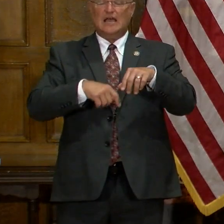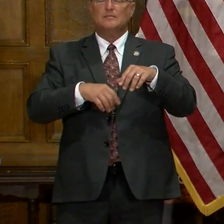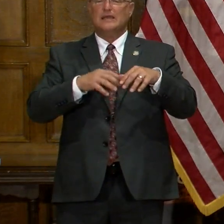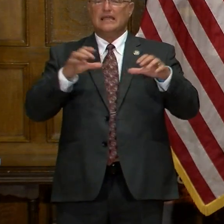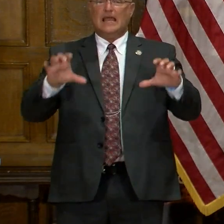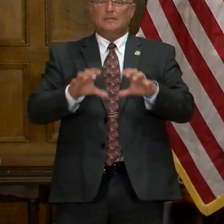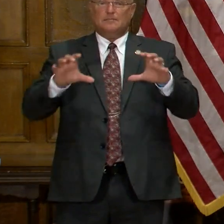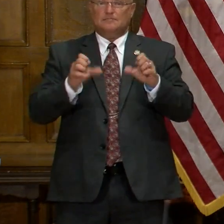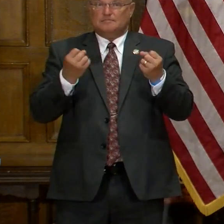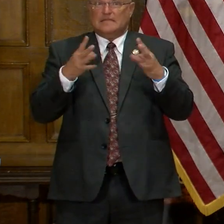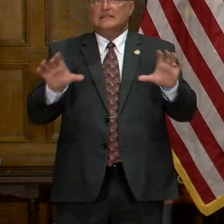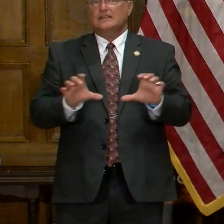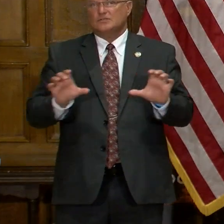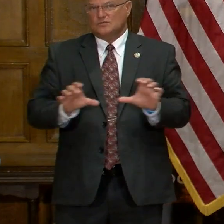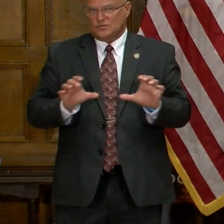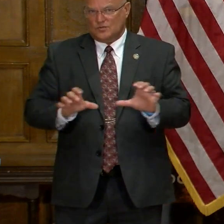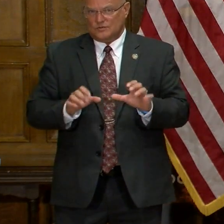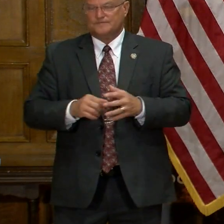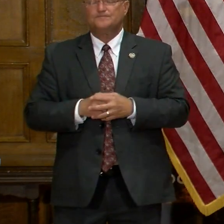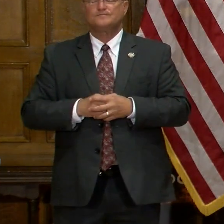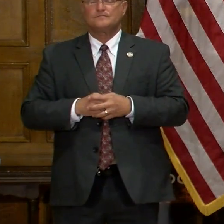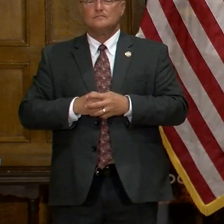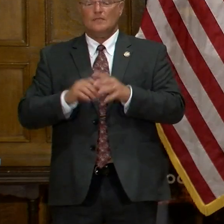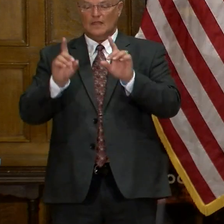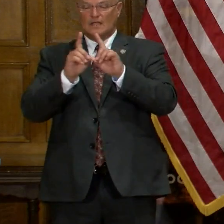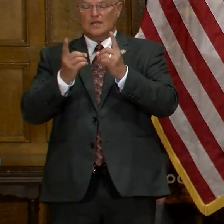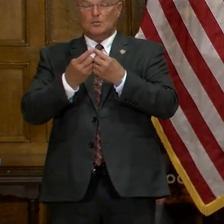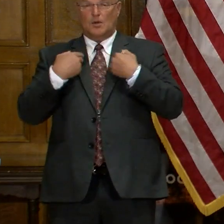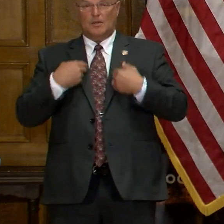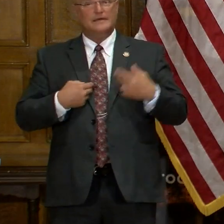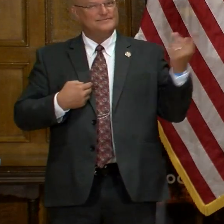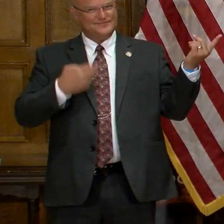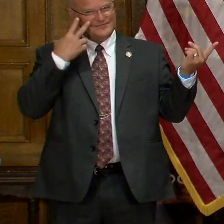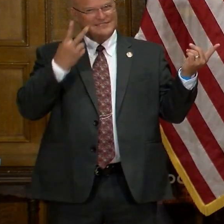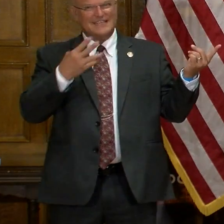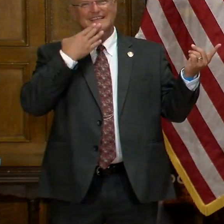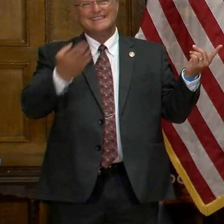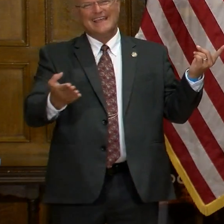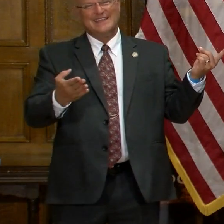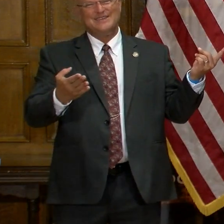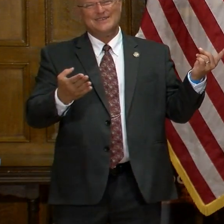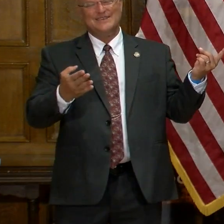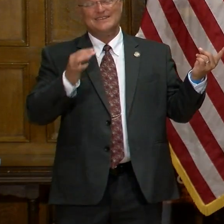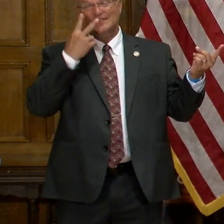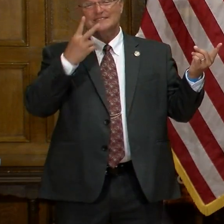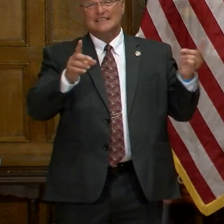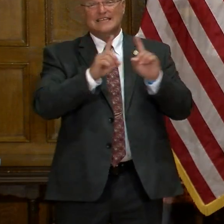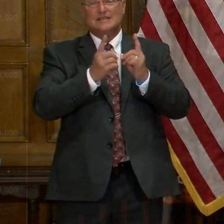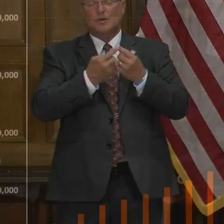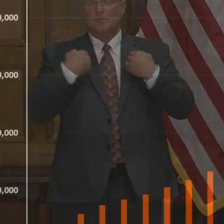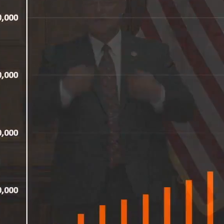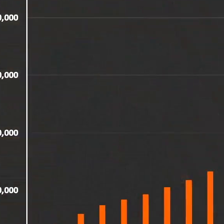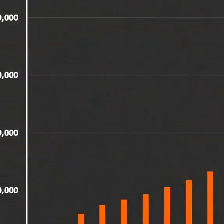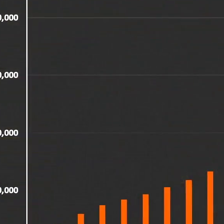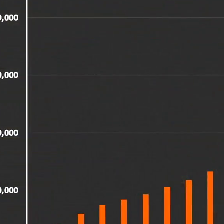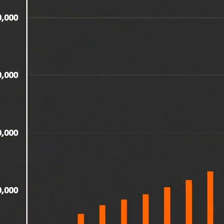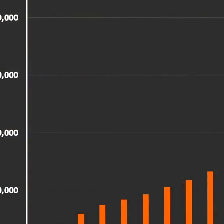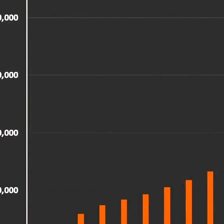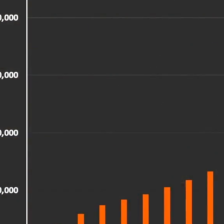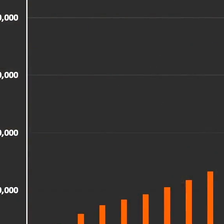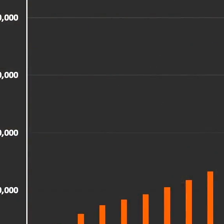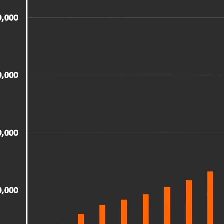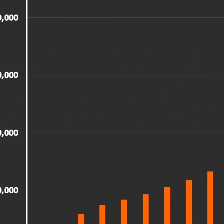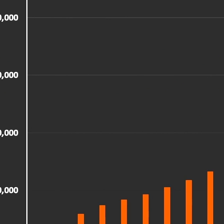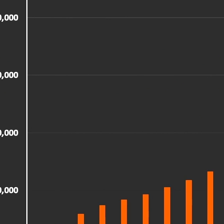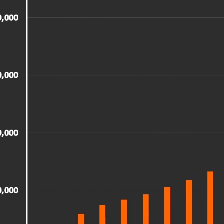capacity. And so the Department of Health, well, you can see it there, thank you, that you see that we're